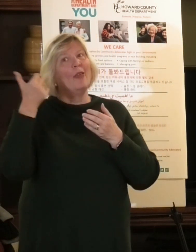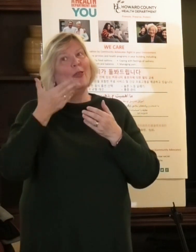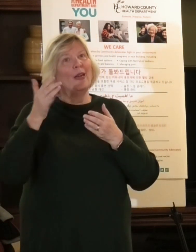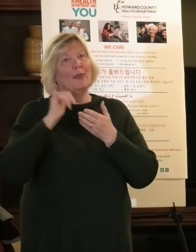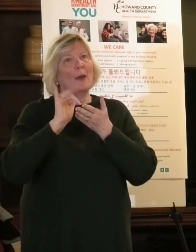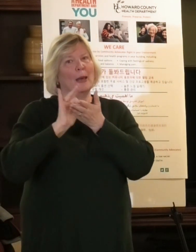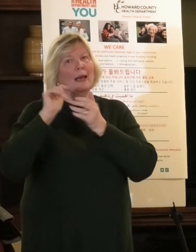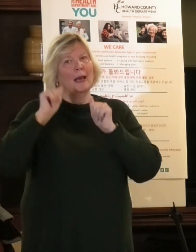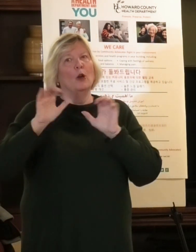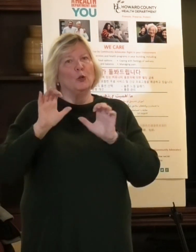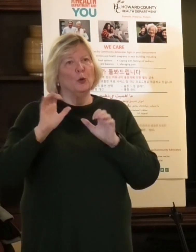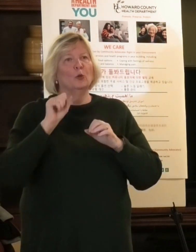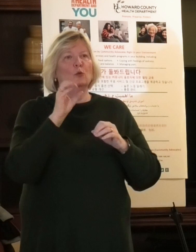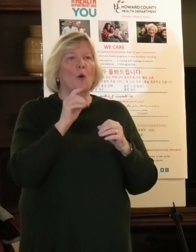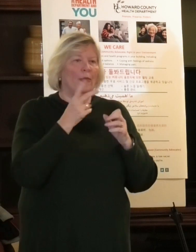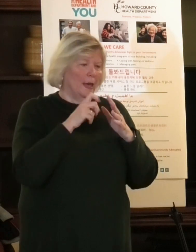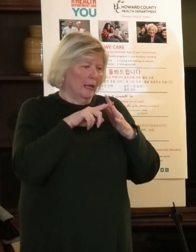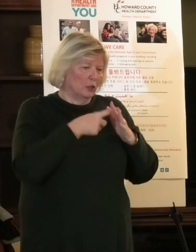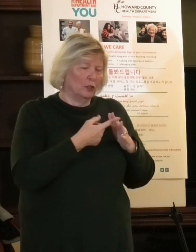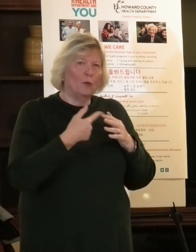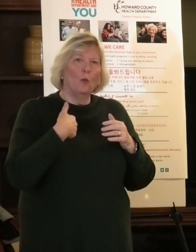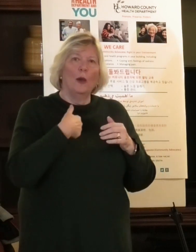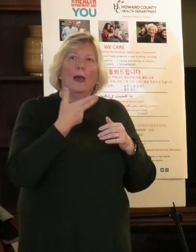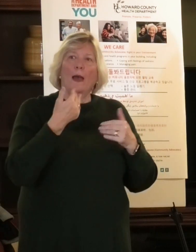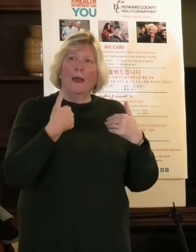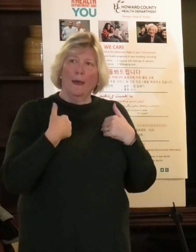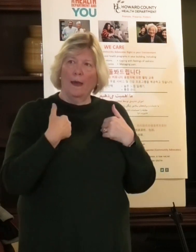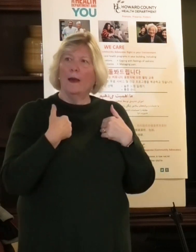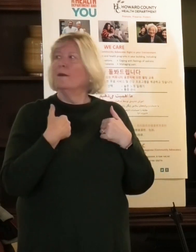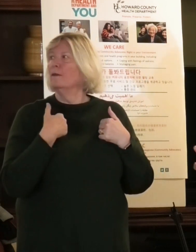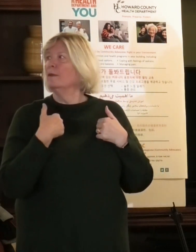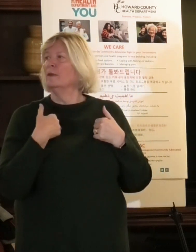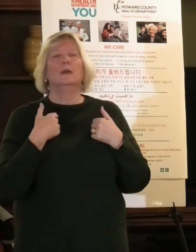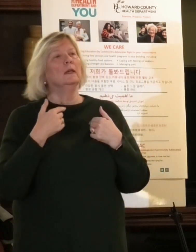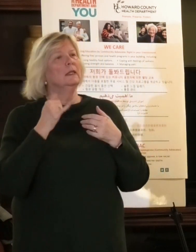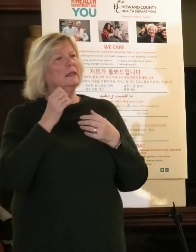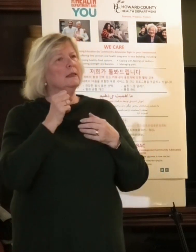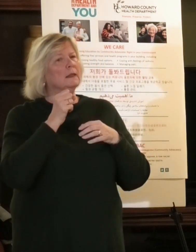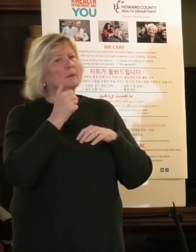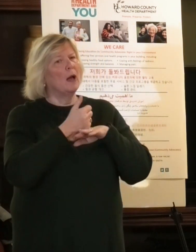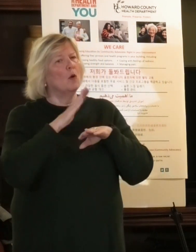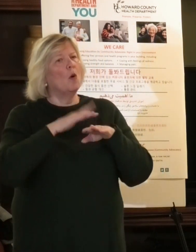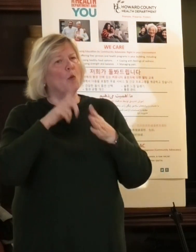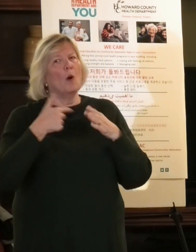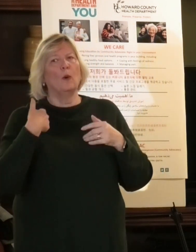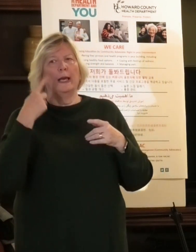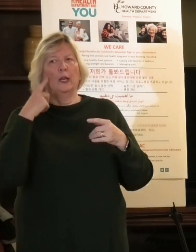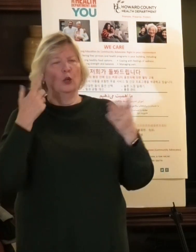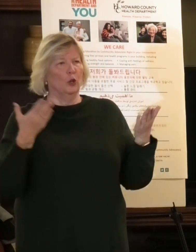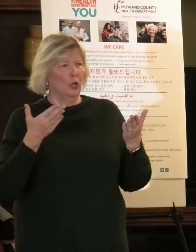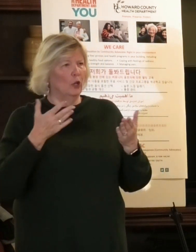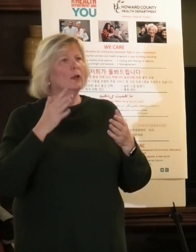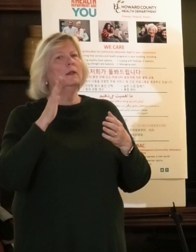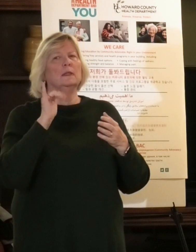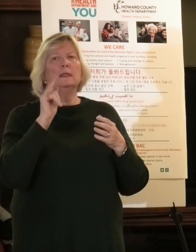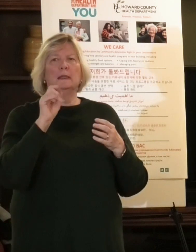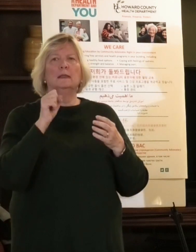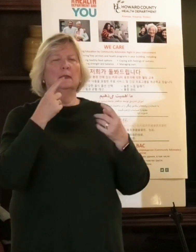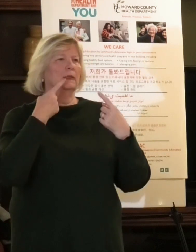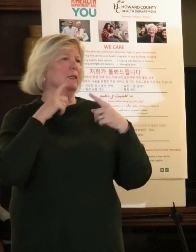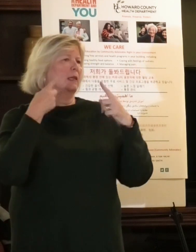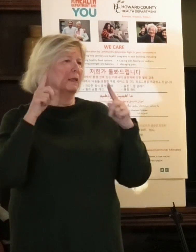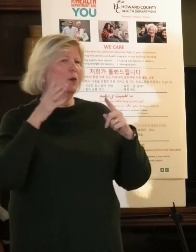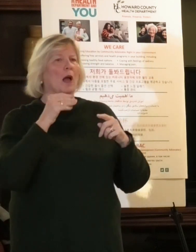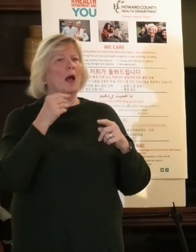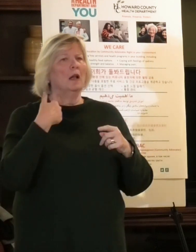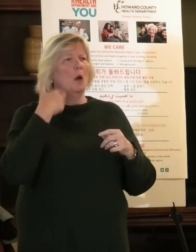the initiatives where we had really reinforces what we heard here, and it's proven to be quite successful, and I have no doubt